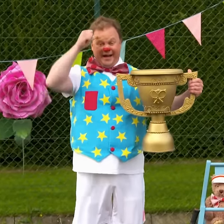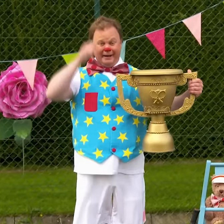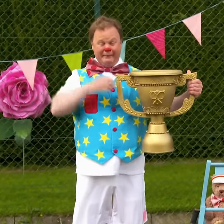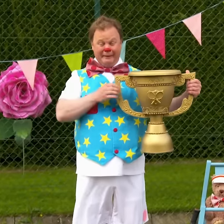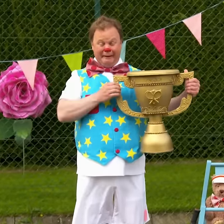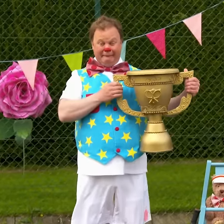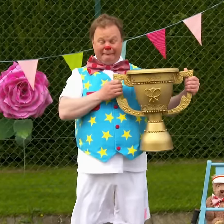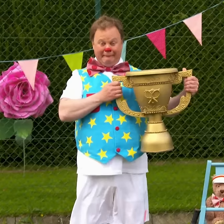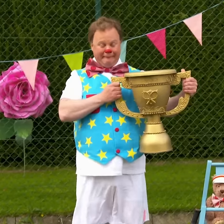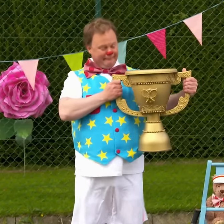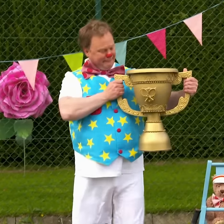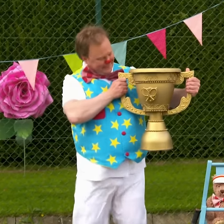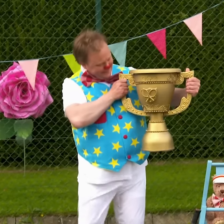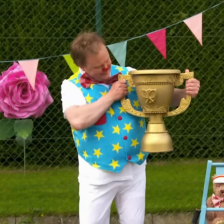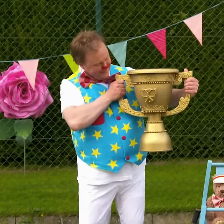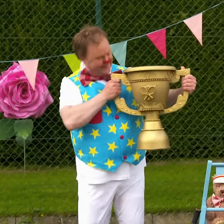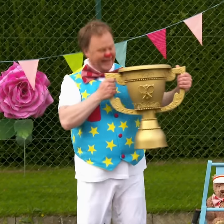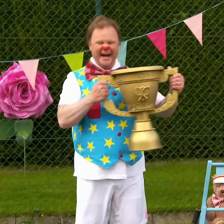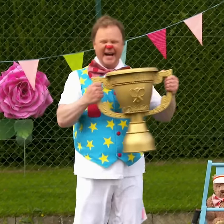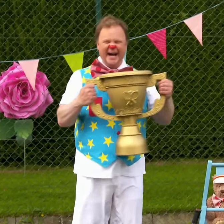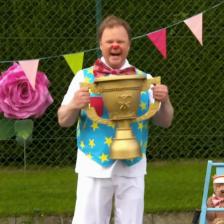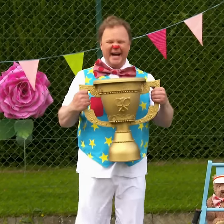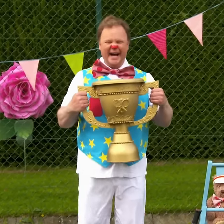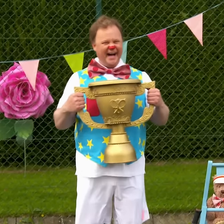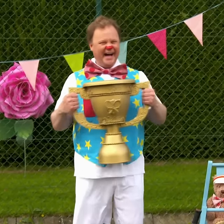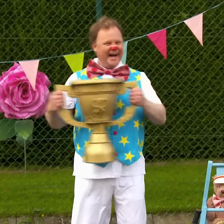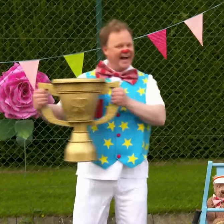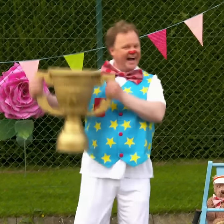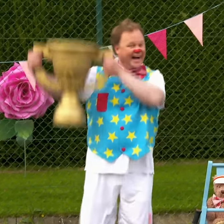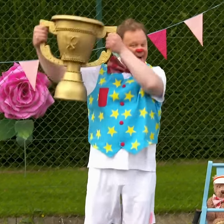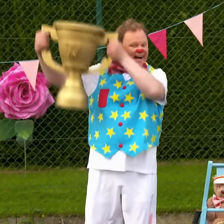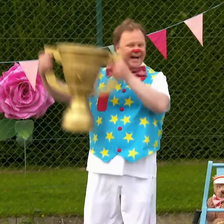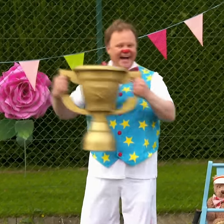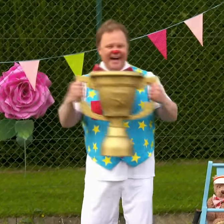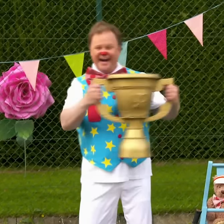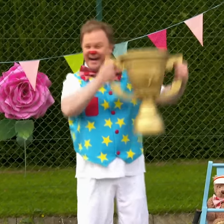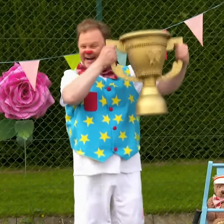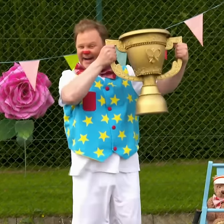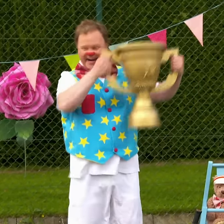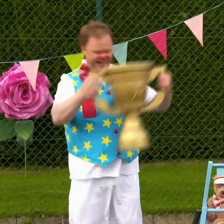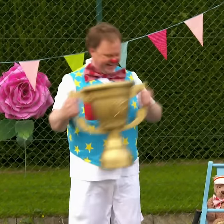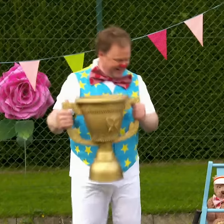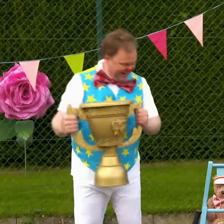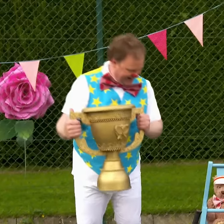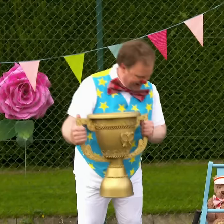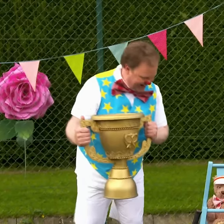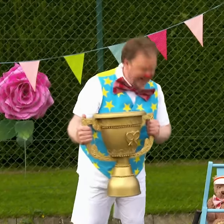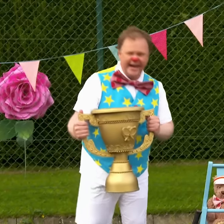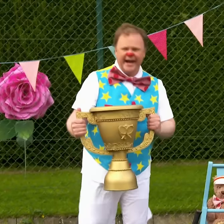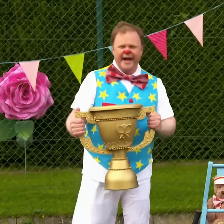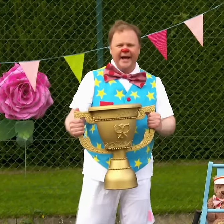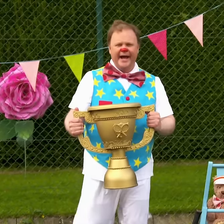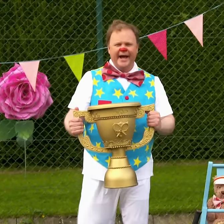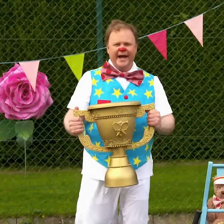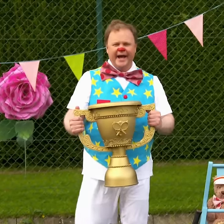know. Before we go, Mr. Tumble, please could you show us the sign for trophy?